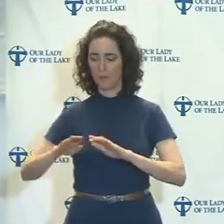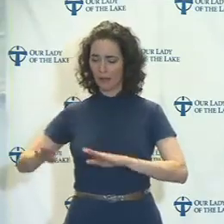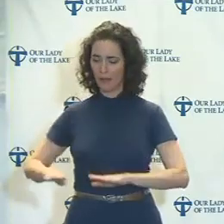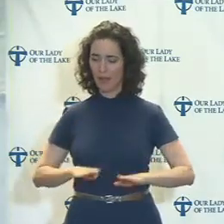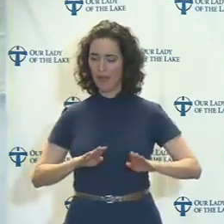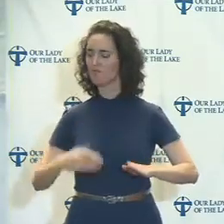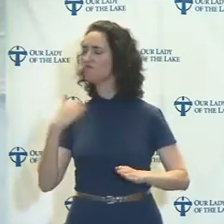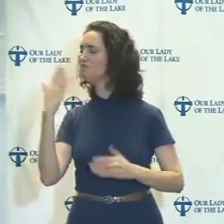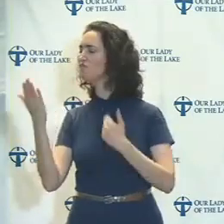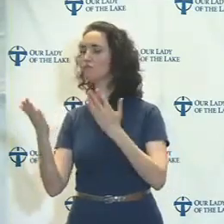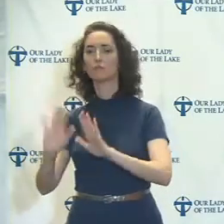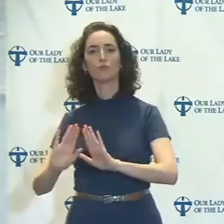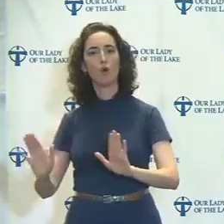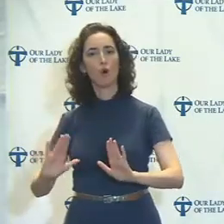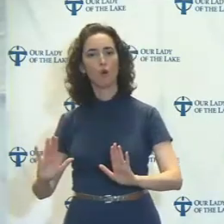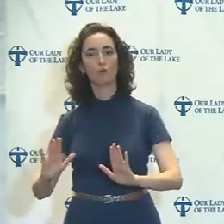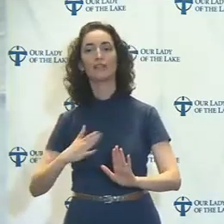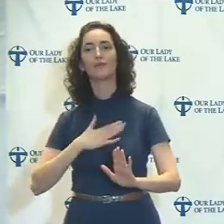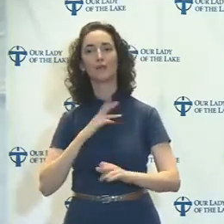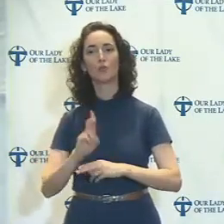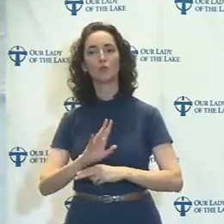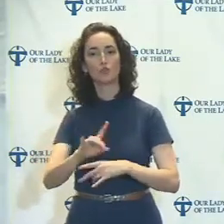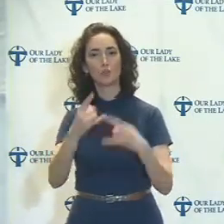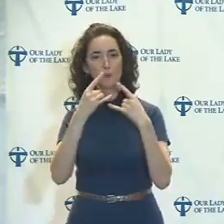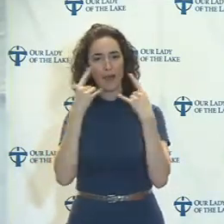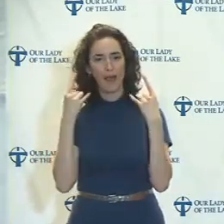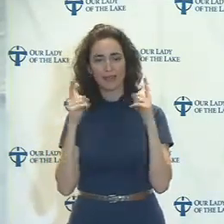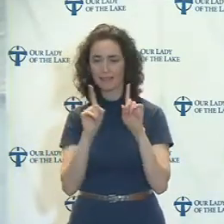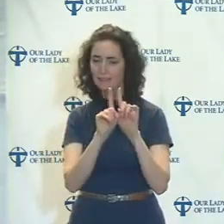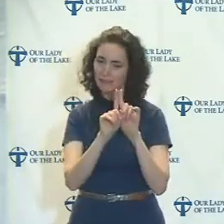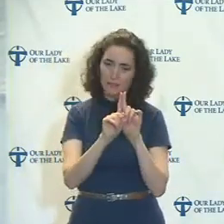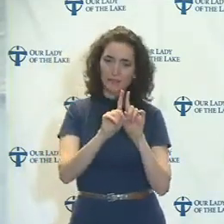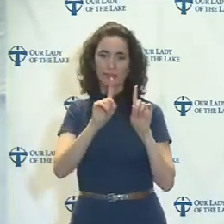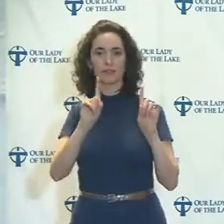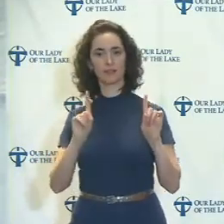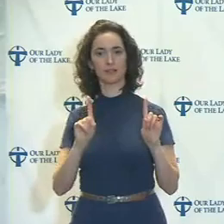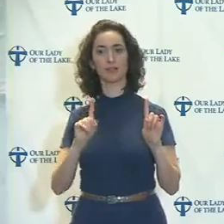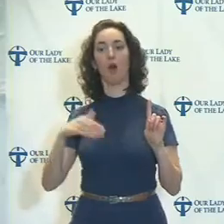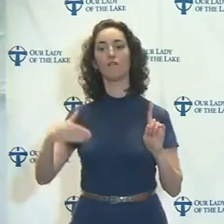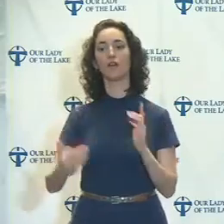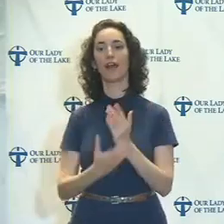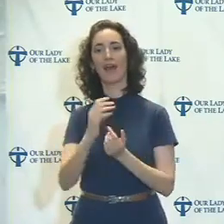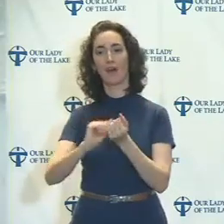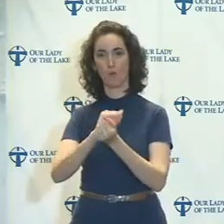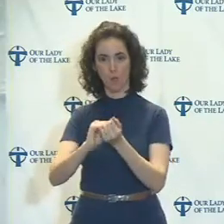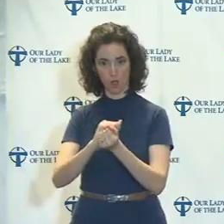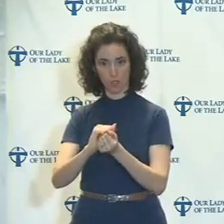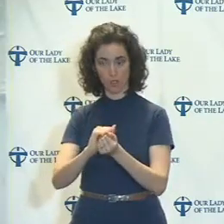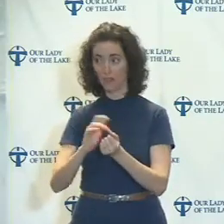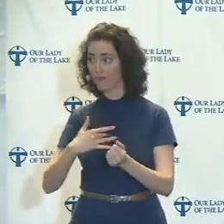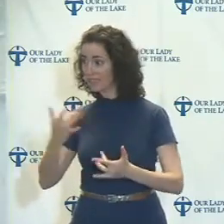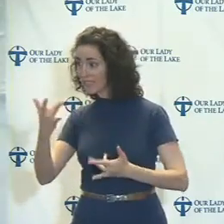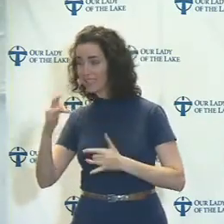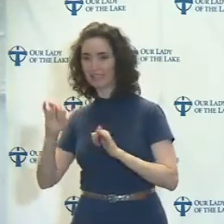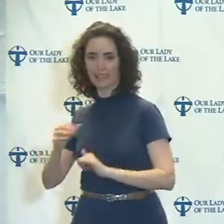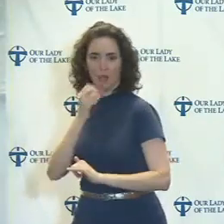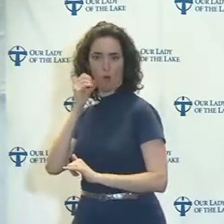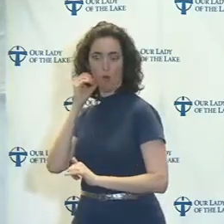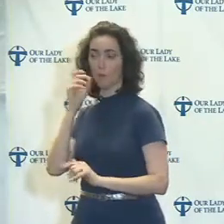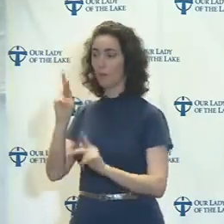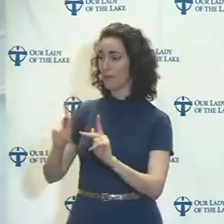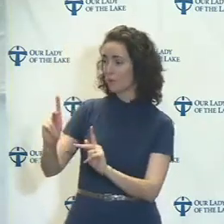and please wear your masks, distance, wash your hands frequently, stay home when you are sick, protect the